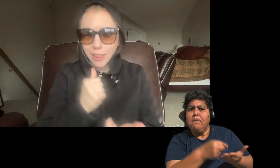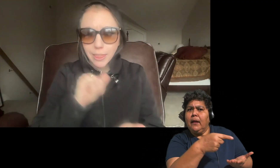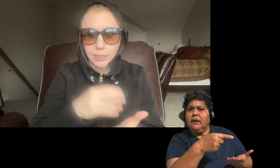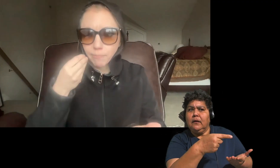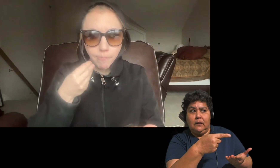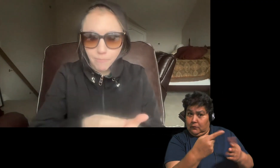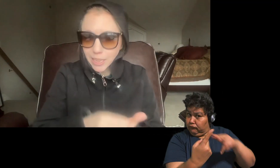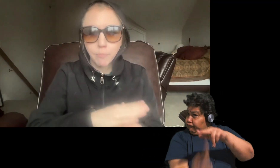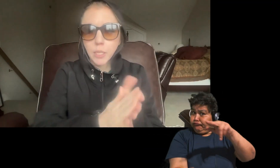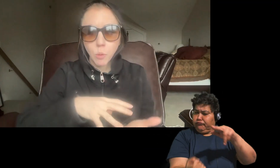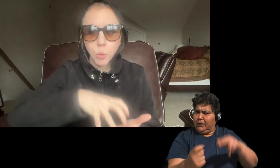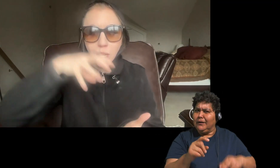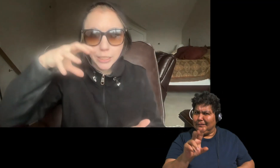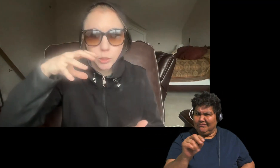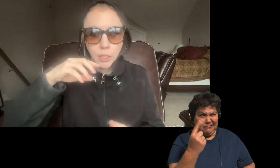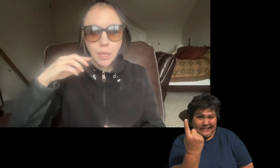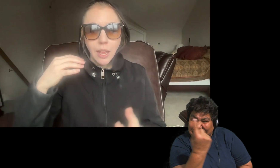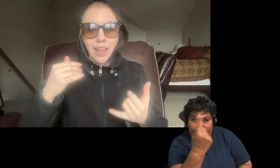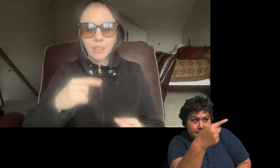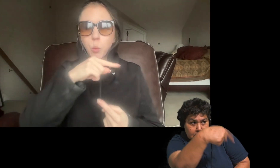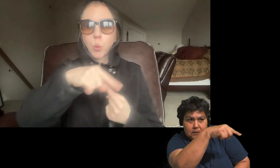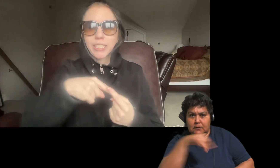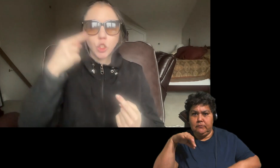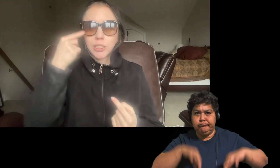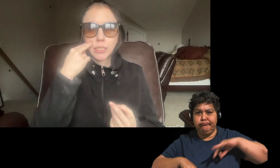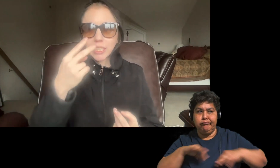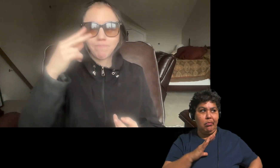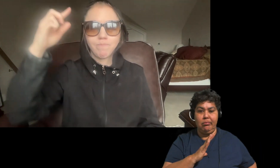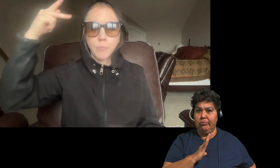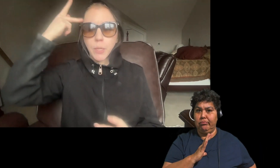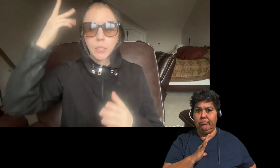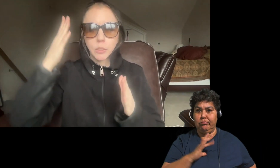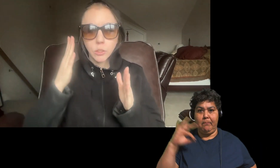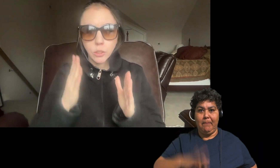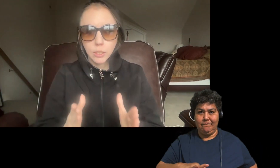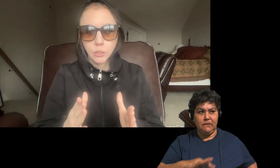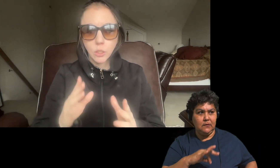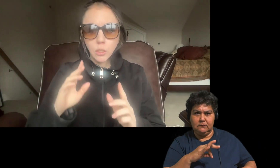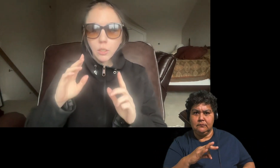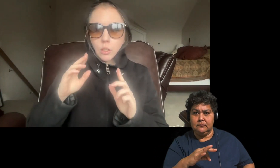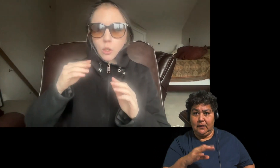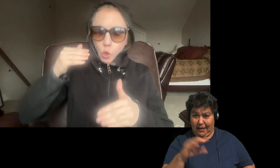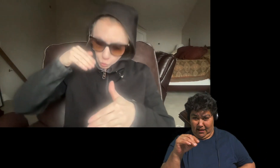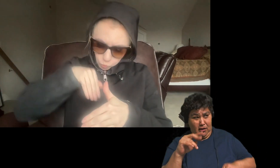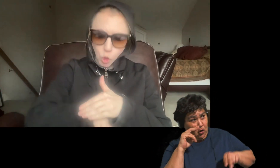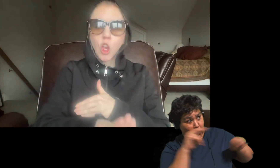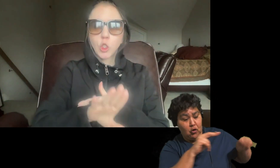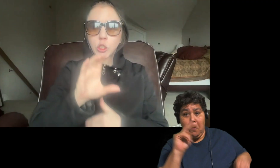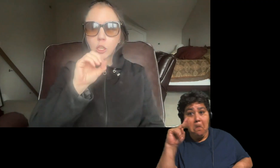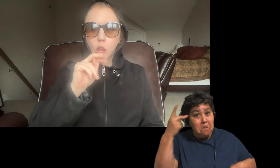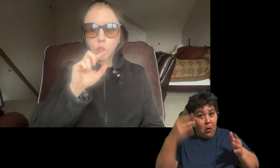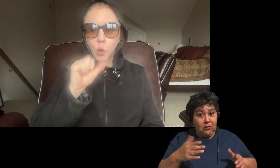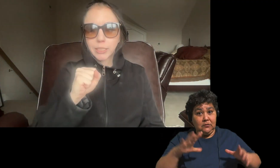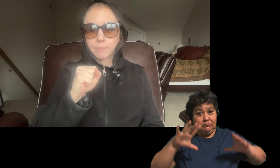One person, somebody is benefiting from this. And when you see that these politicians in